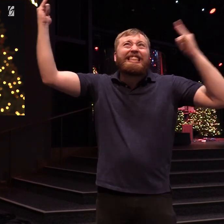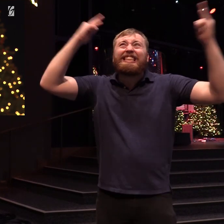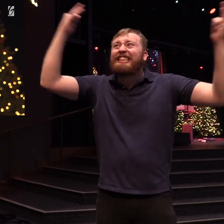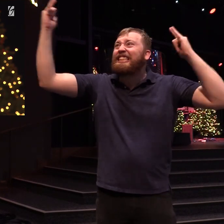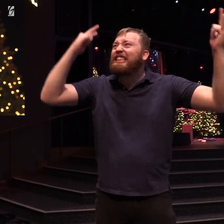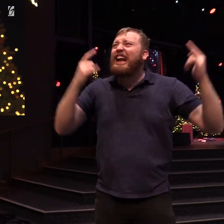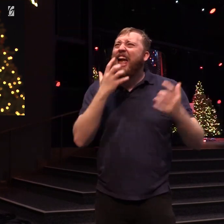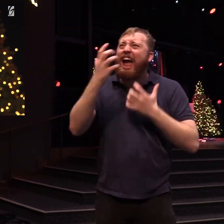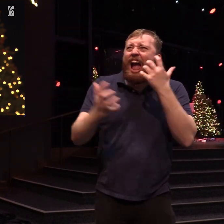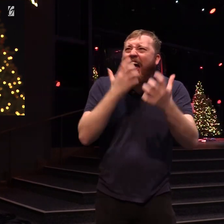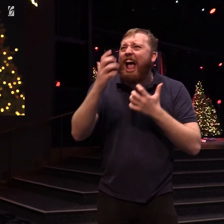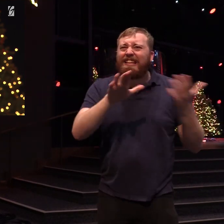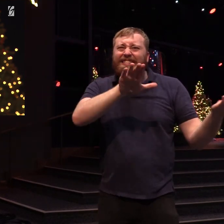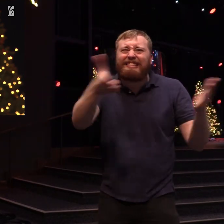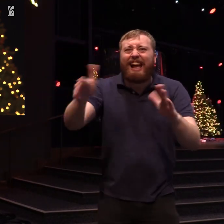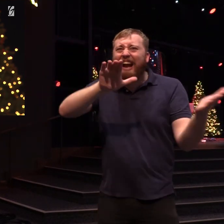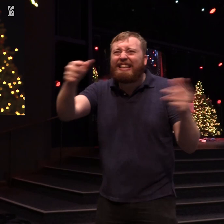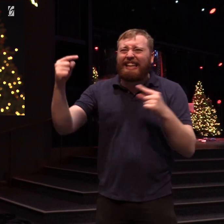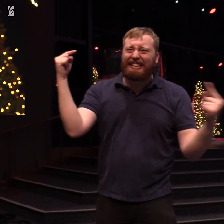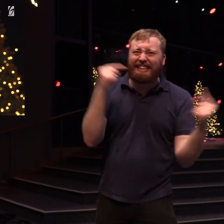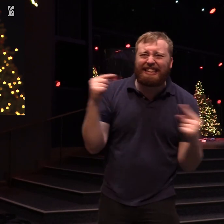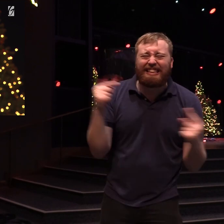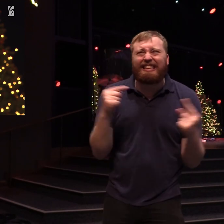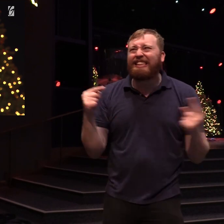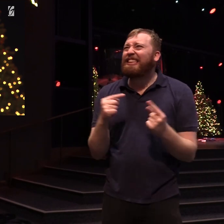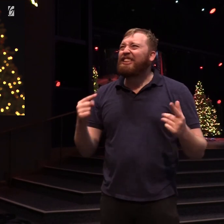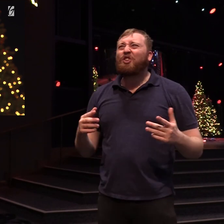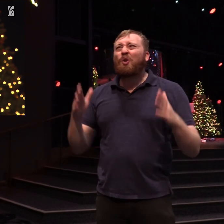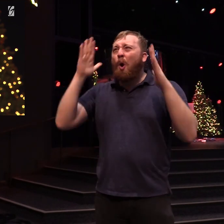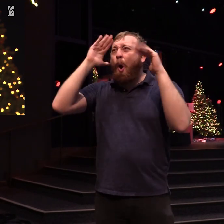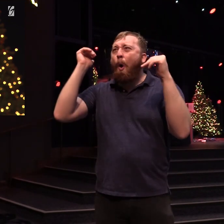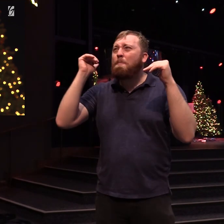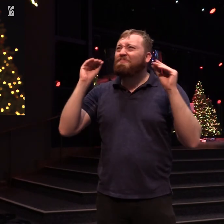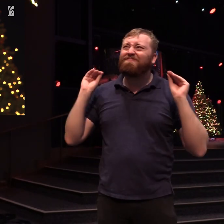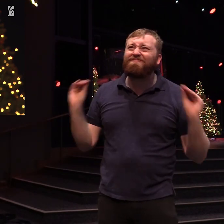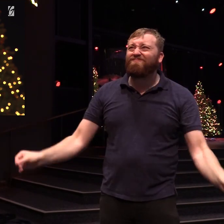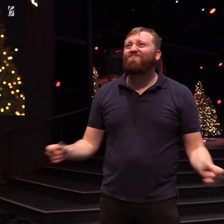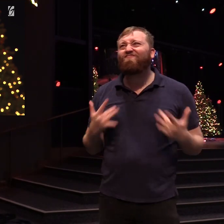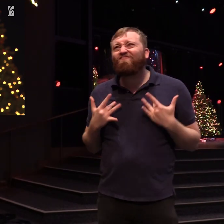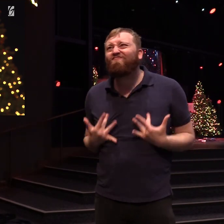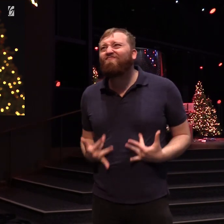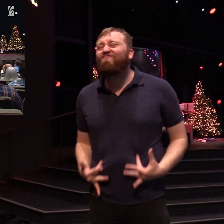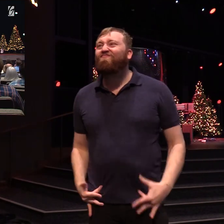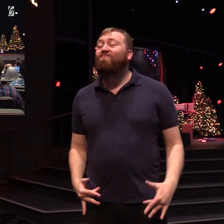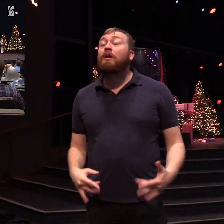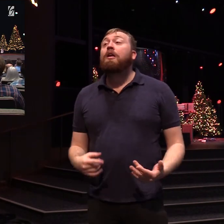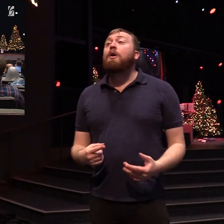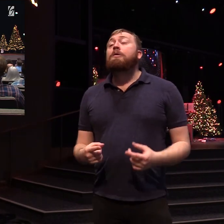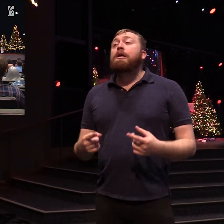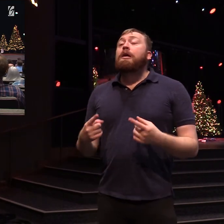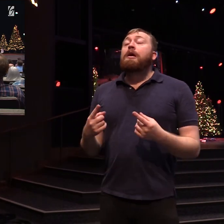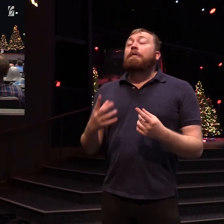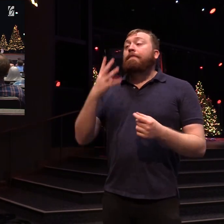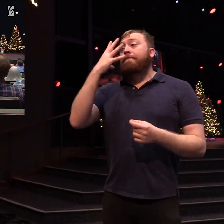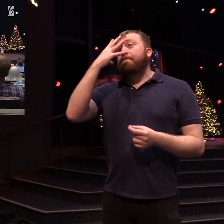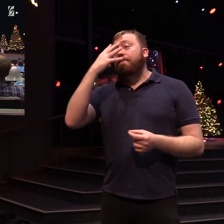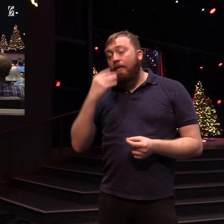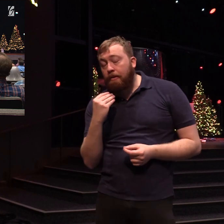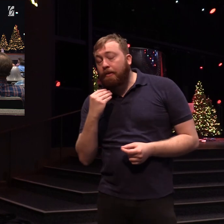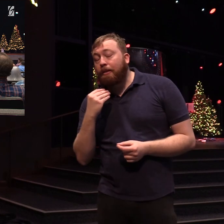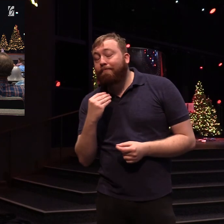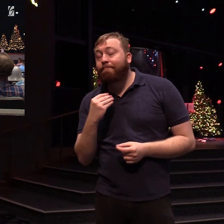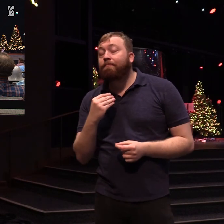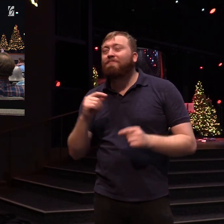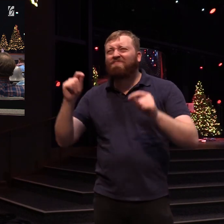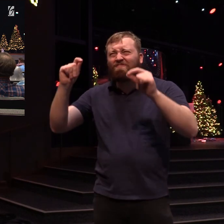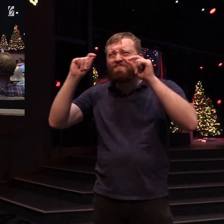wounded. He despaired of life itself. At some point, he dozed off. He awoke to the unexpected sound